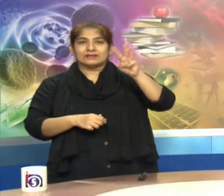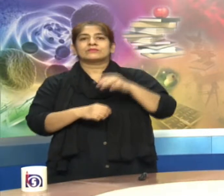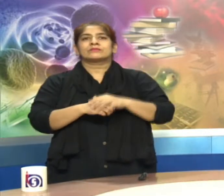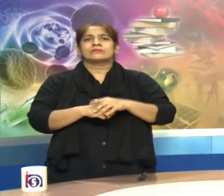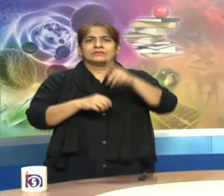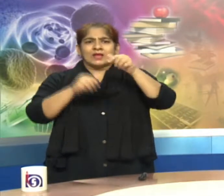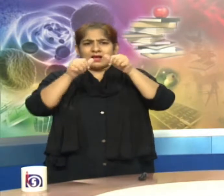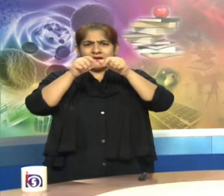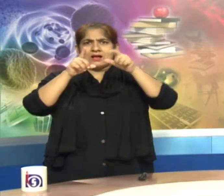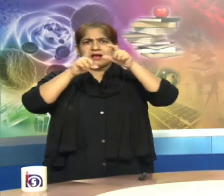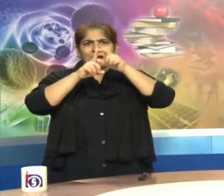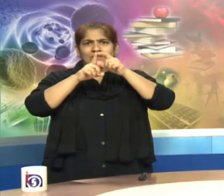Third question